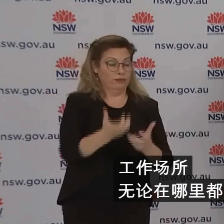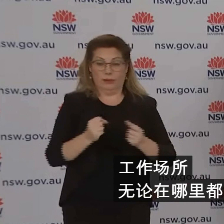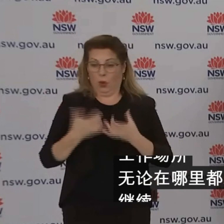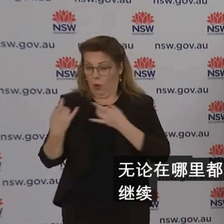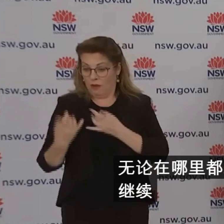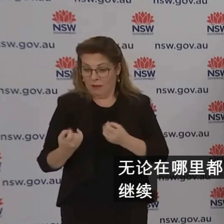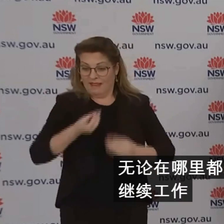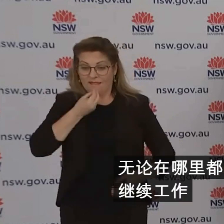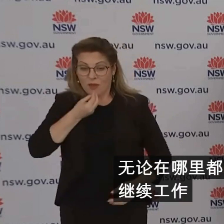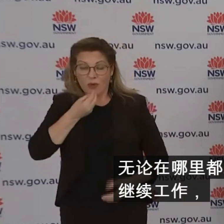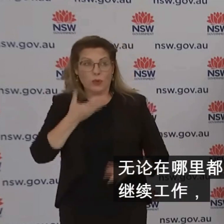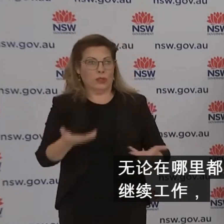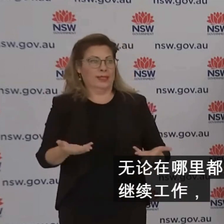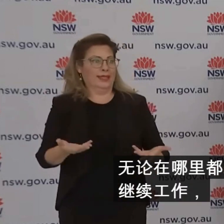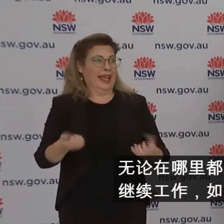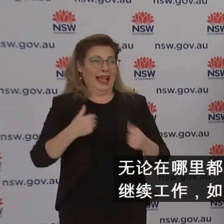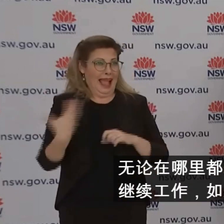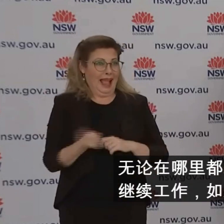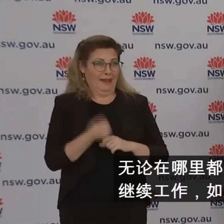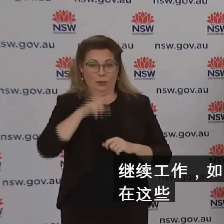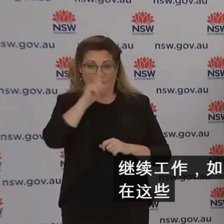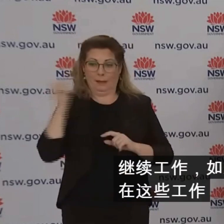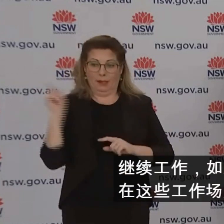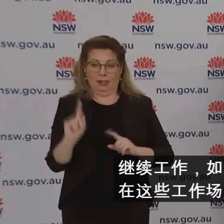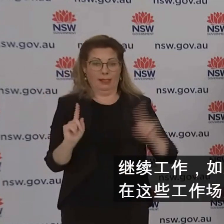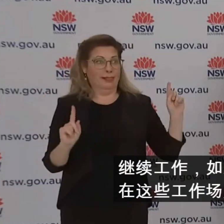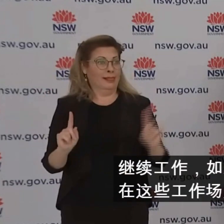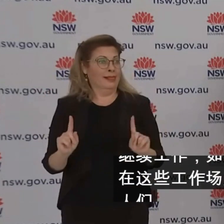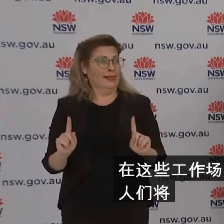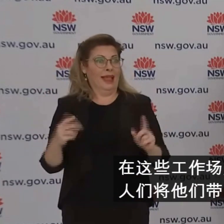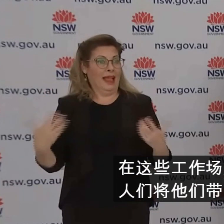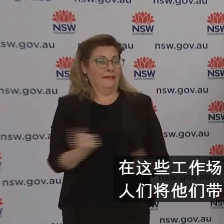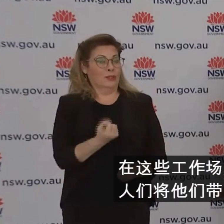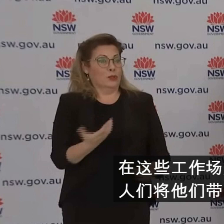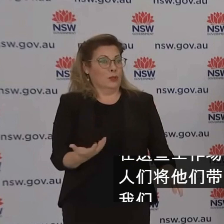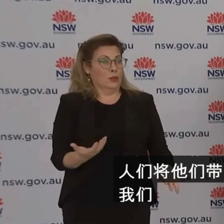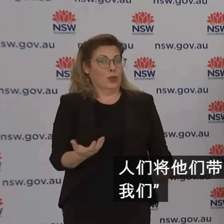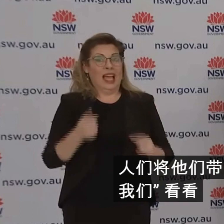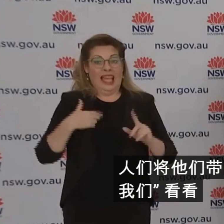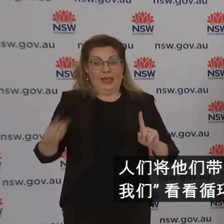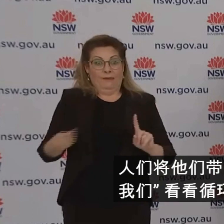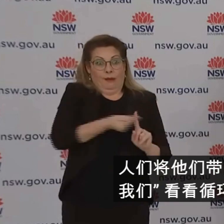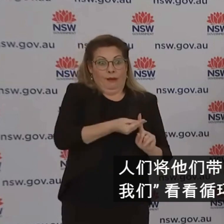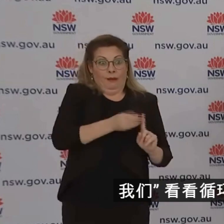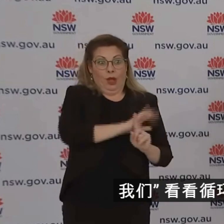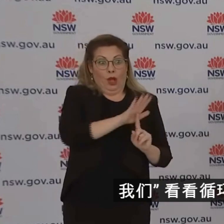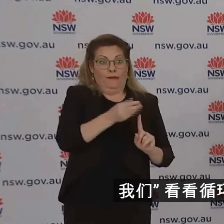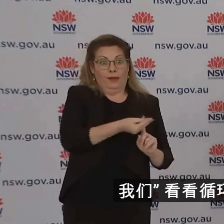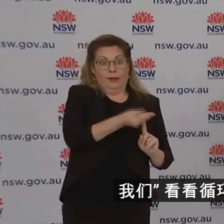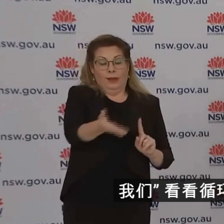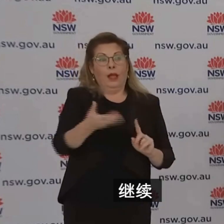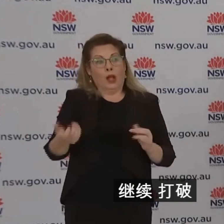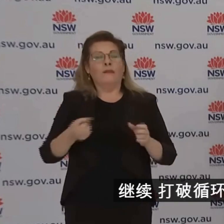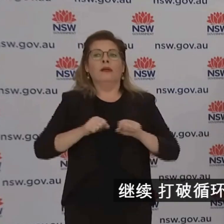are, have to continue working. And if the virus is spreading in those workplaces and then people are taking them home to their households, we'll see how the cycle